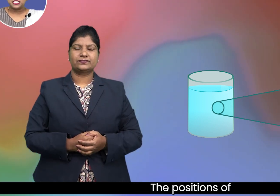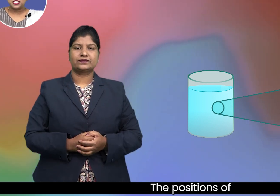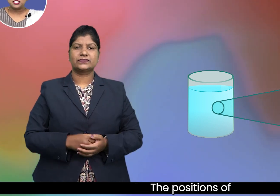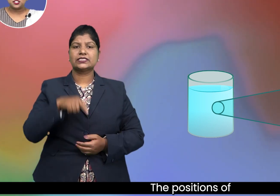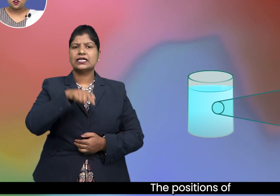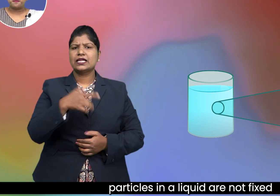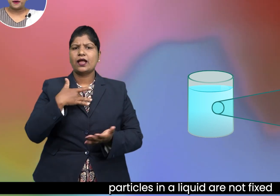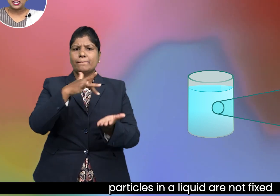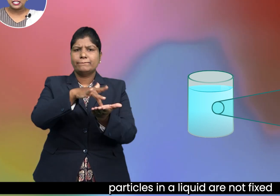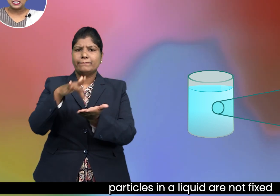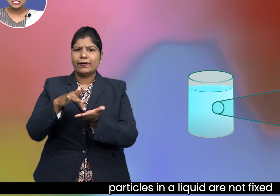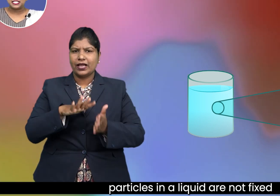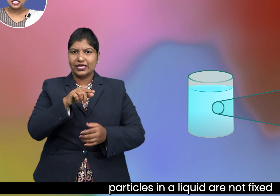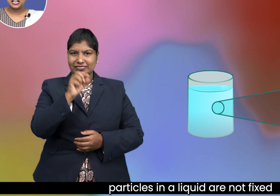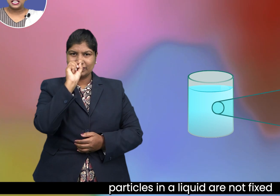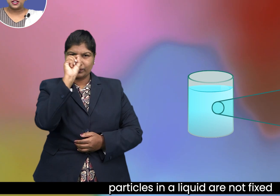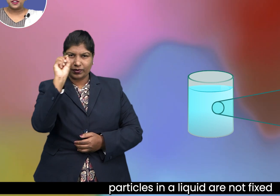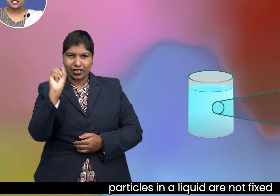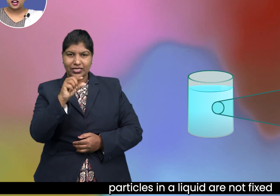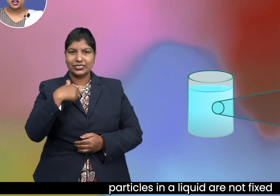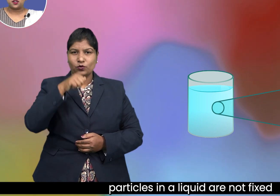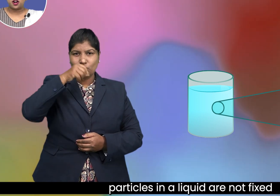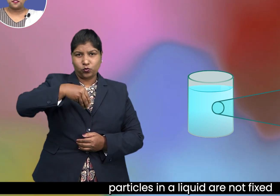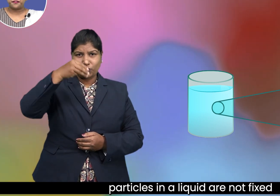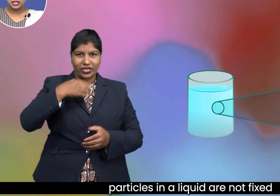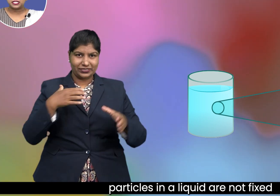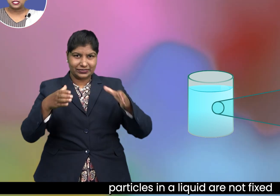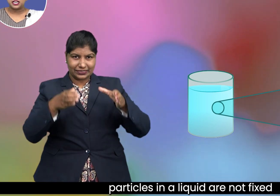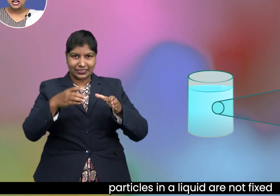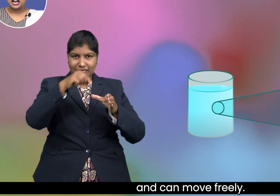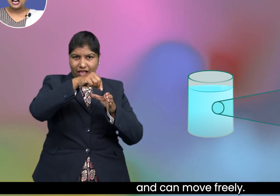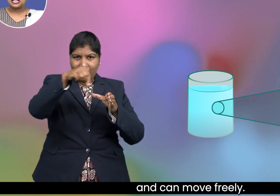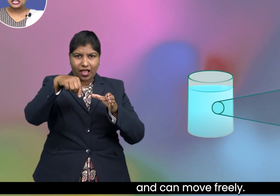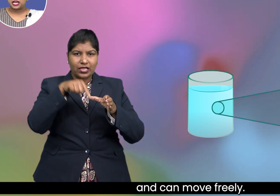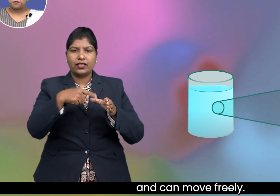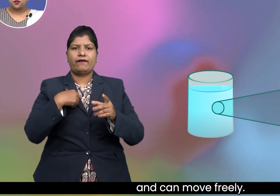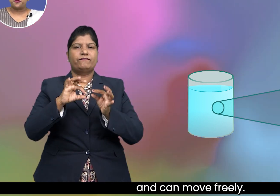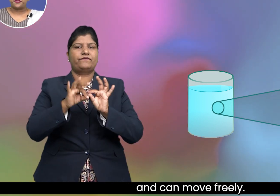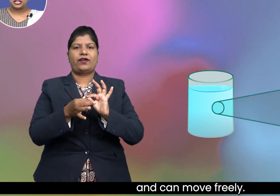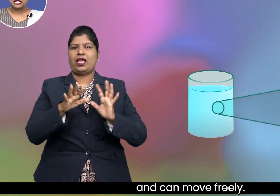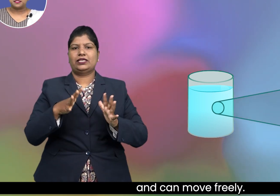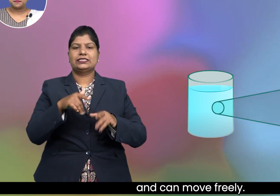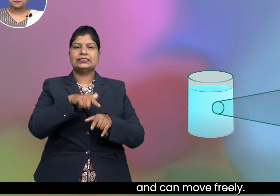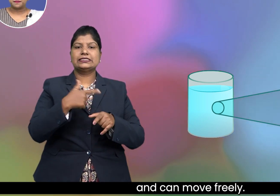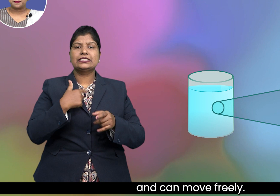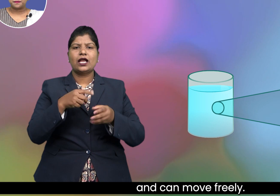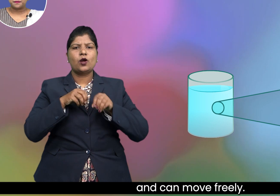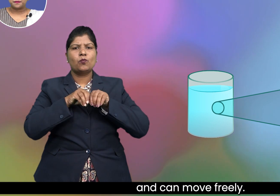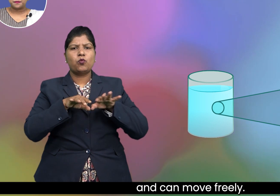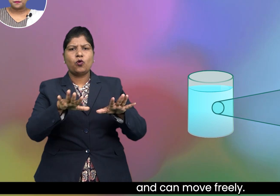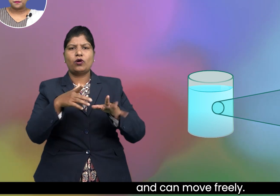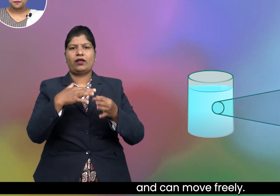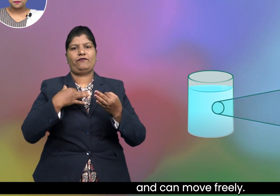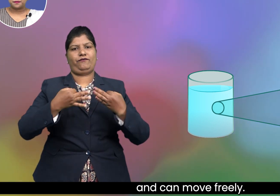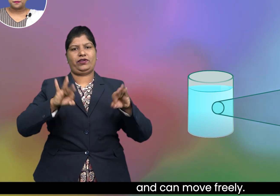The positions of particles in a liquid are not fixed and can move freely.